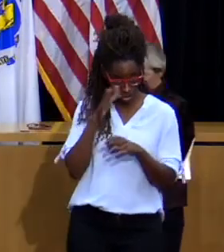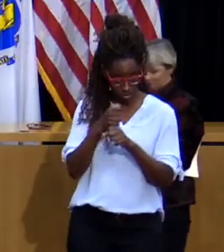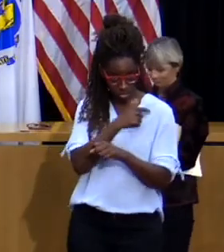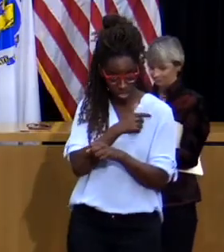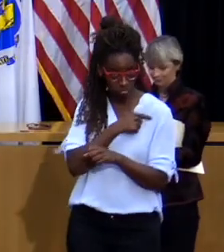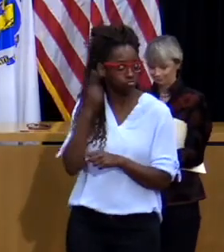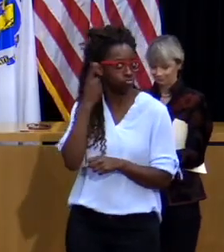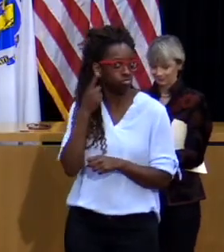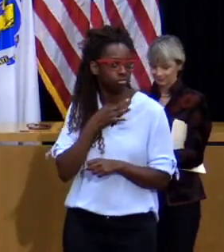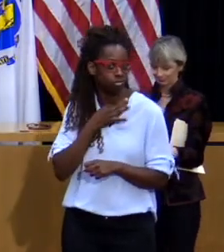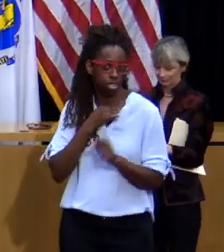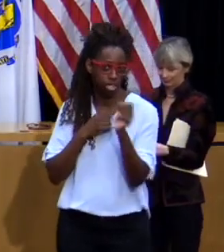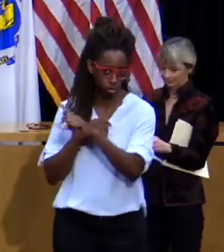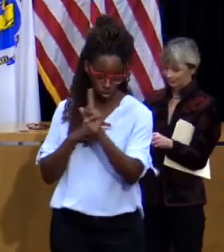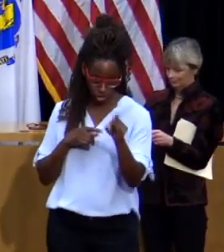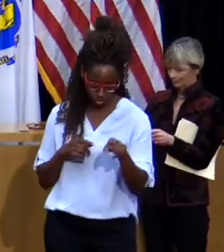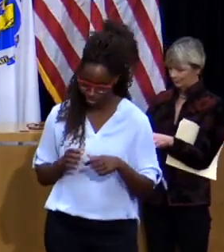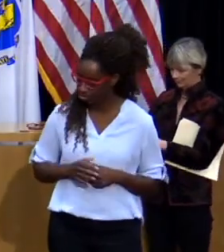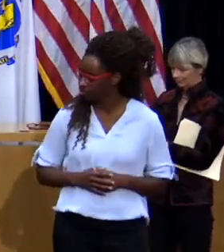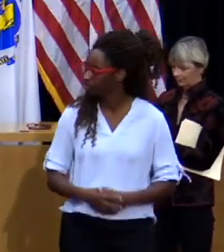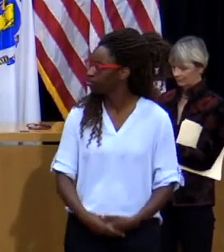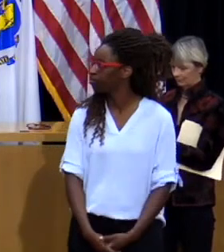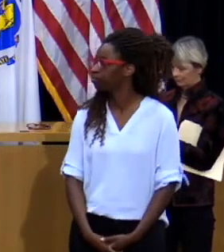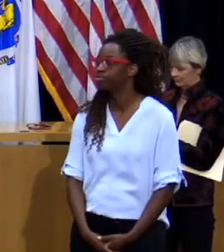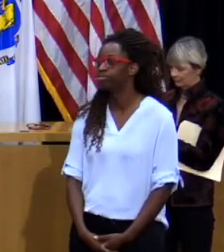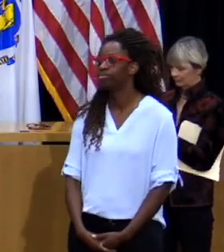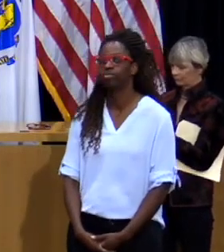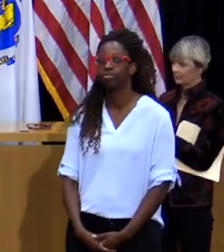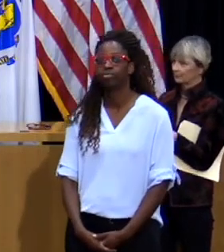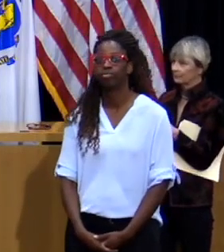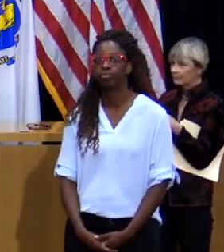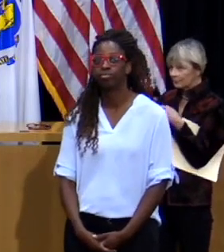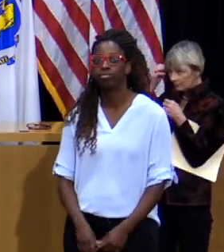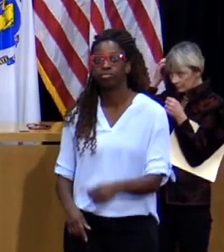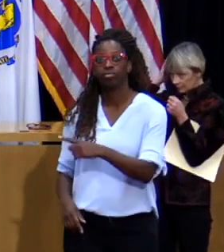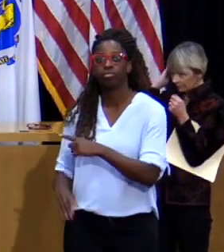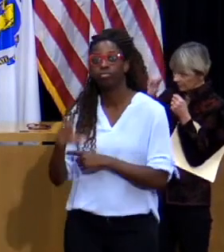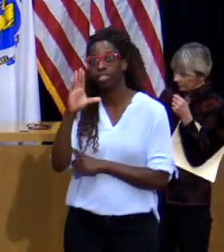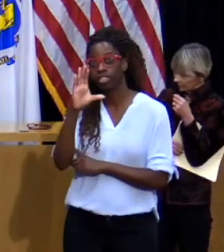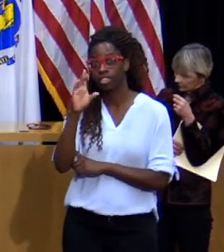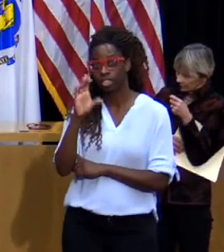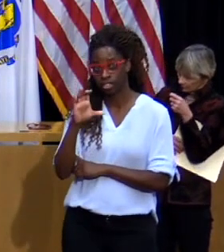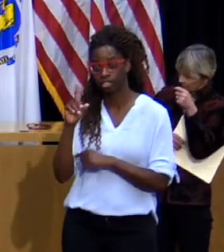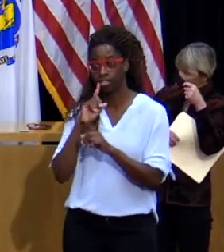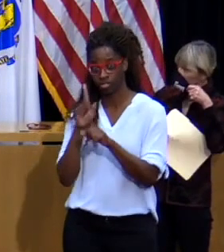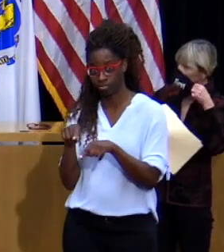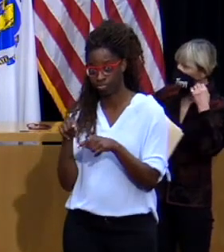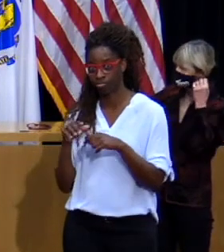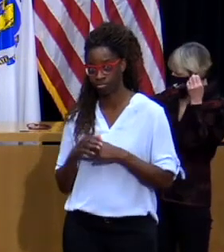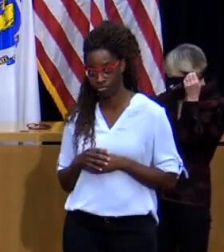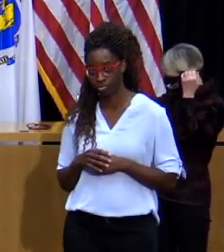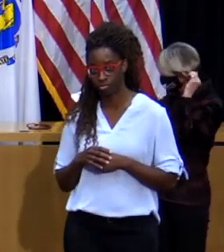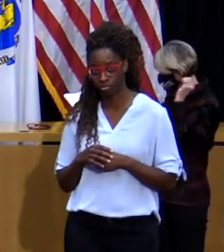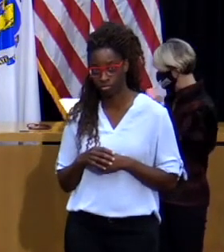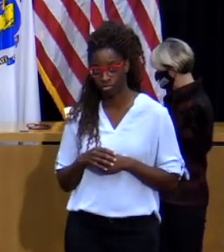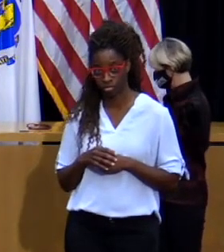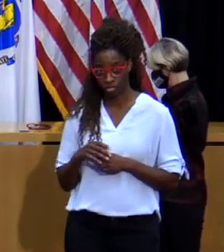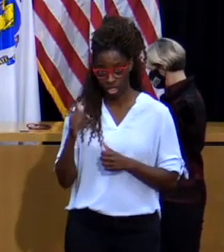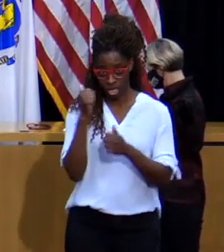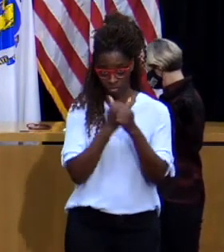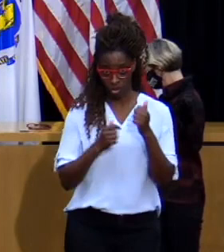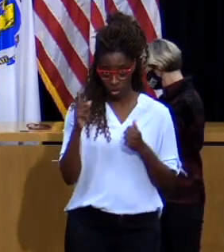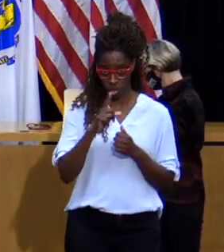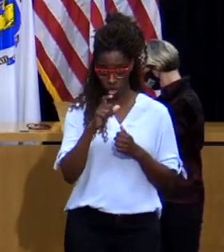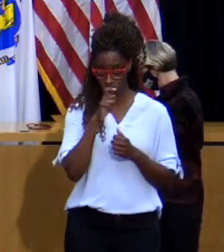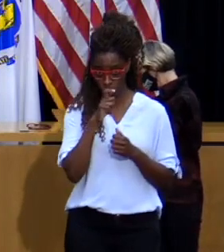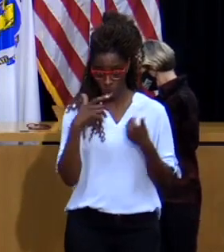So the current recommendation we believe is coming from CDC will be that anyone who's had a documented case of COVID in the past 3 months, wait